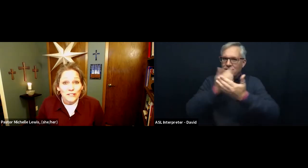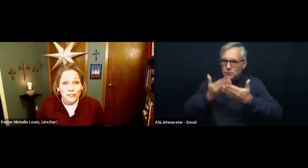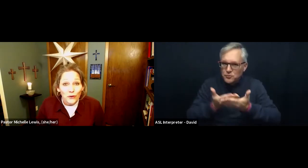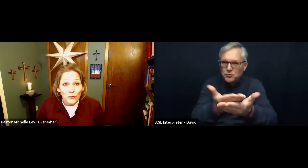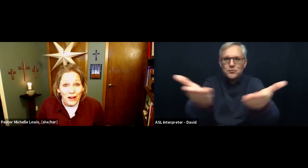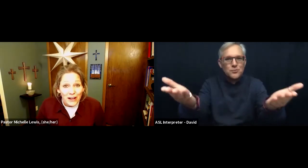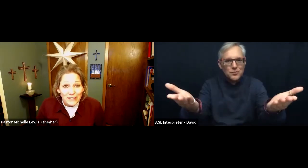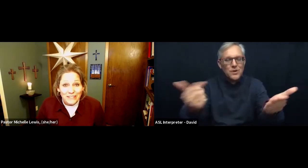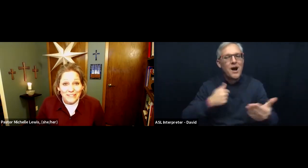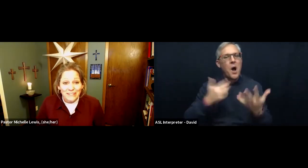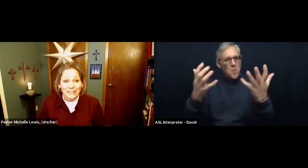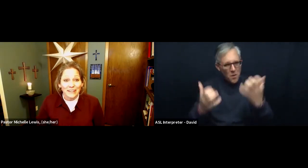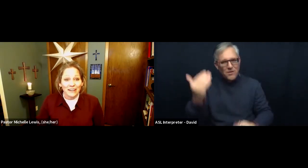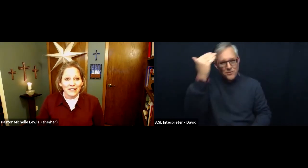wants to know us.